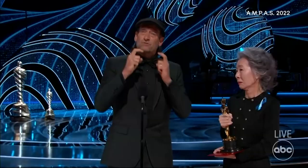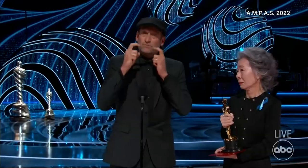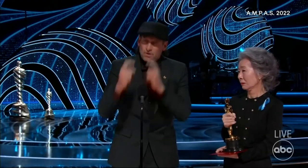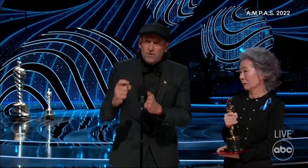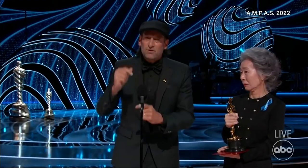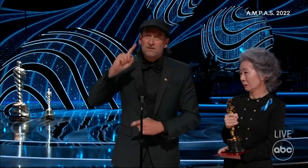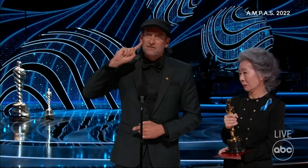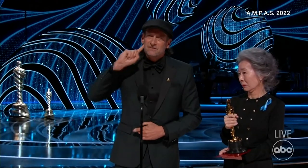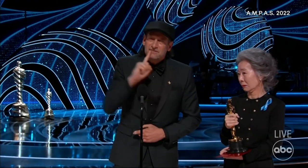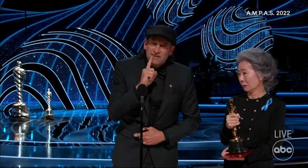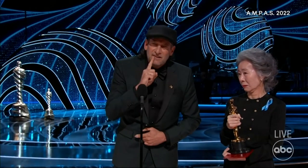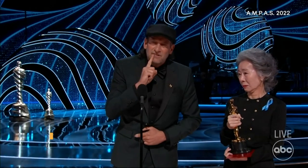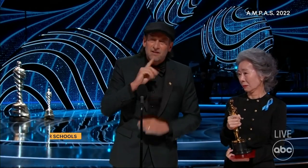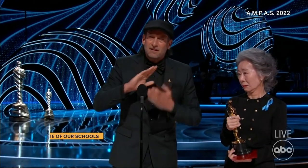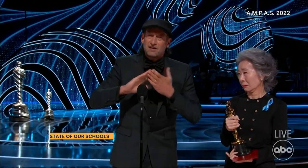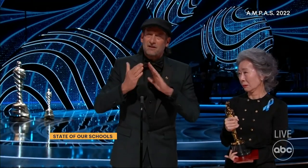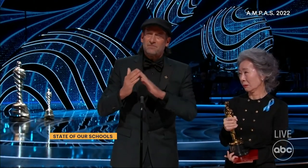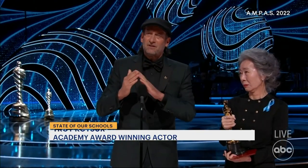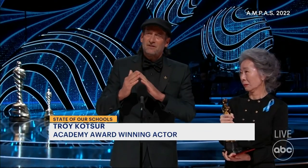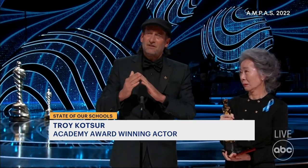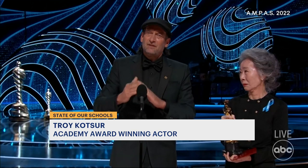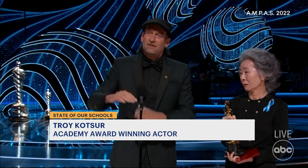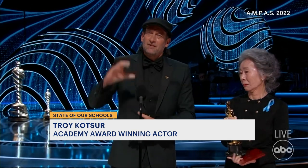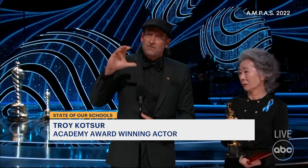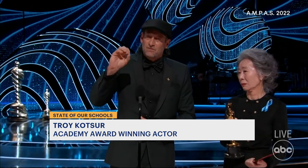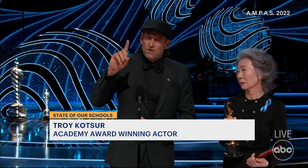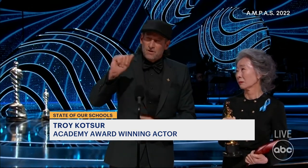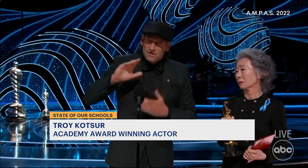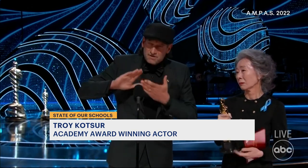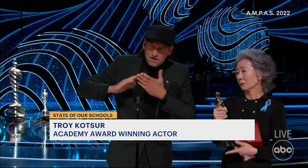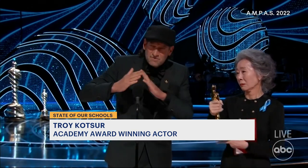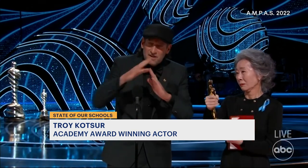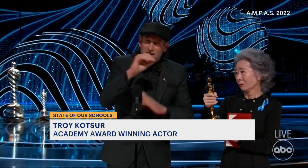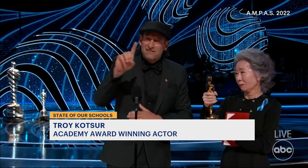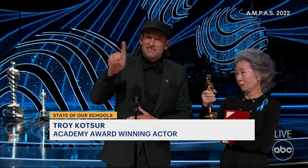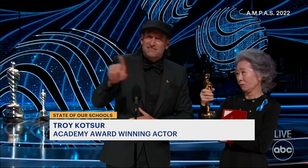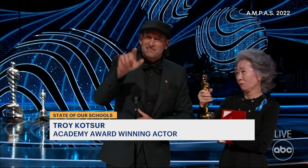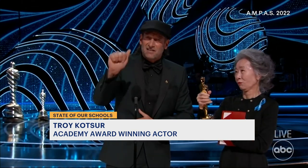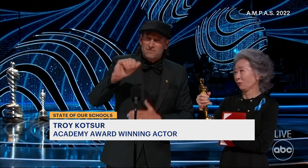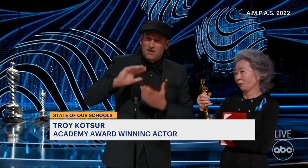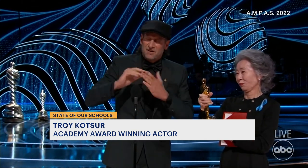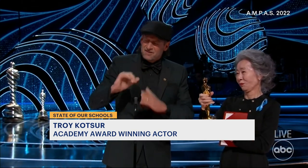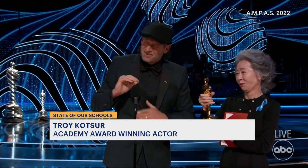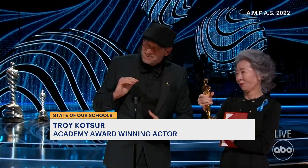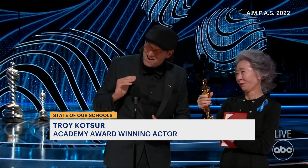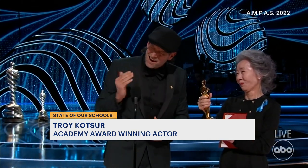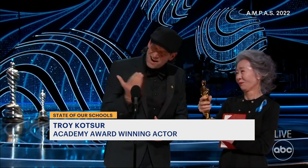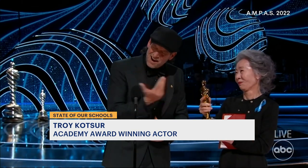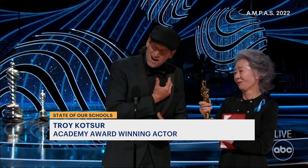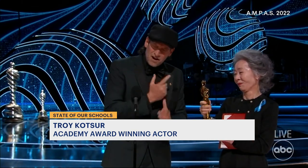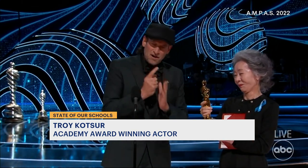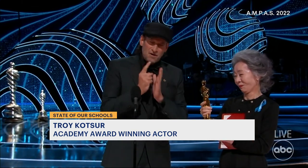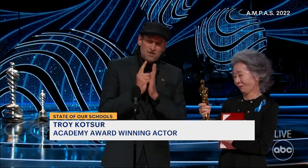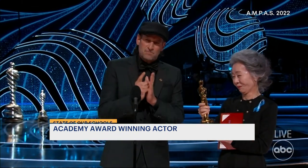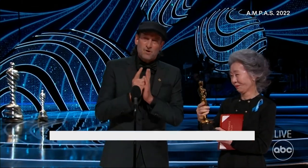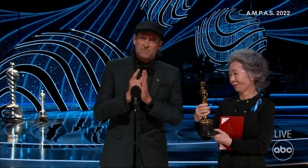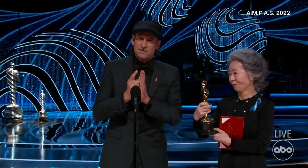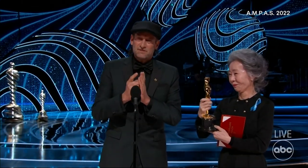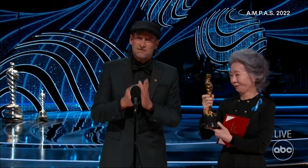This is dedicated to the deaf community, the Coda community, and the disabled community. This is our moment.